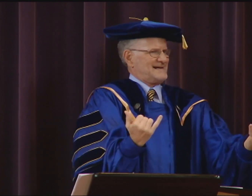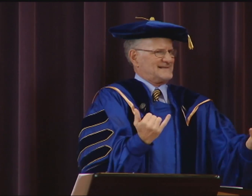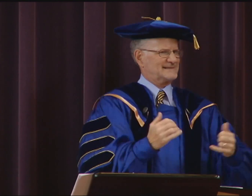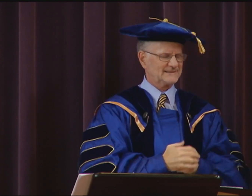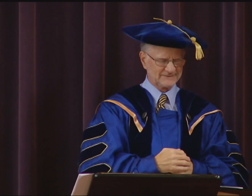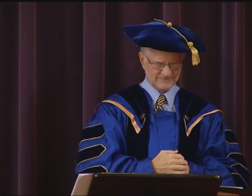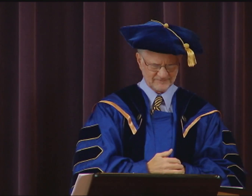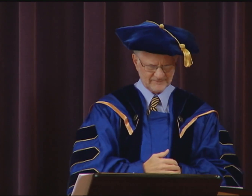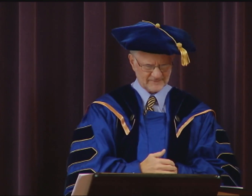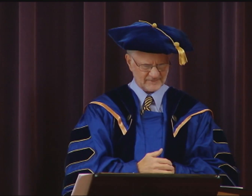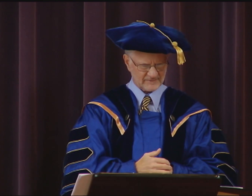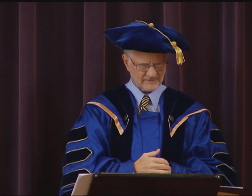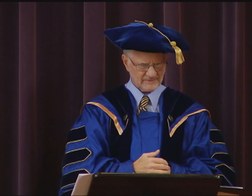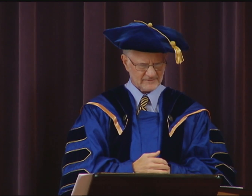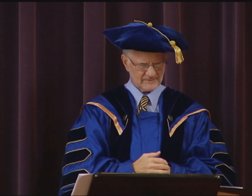the past to today.